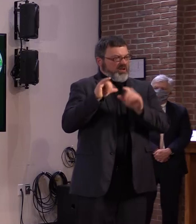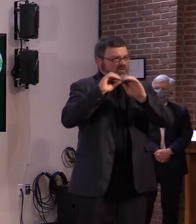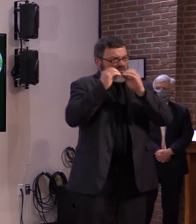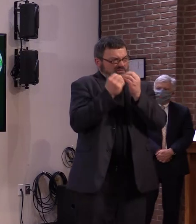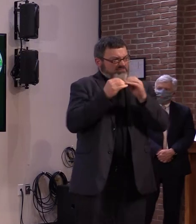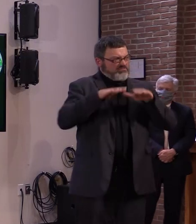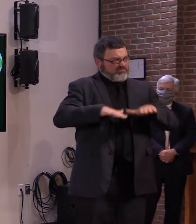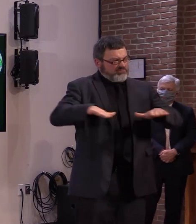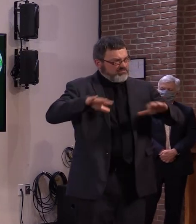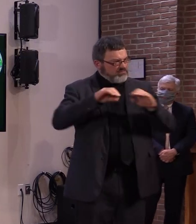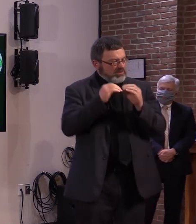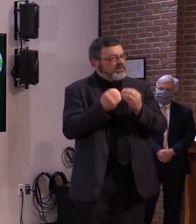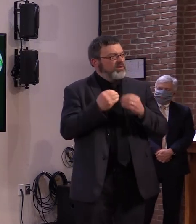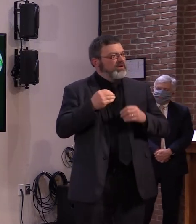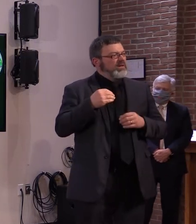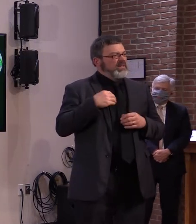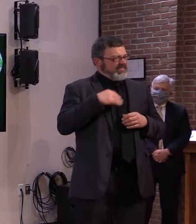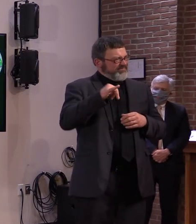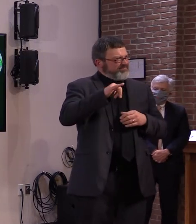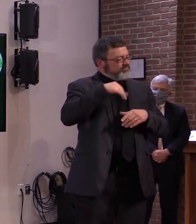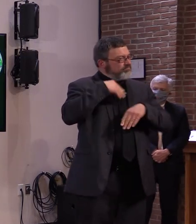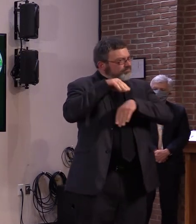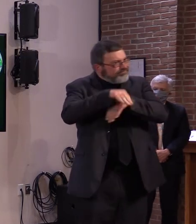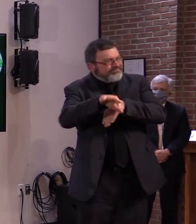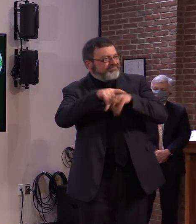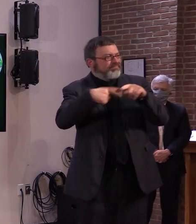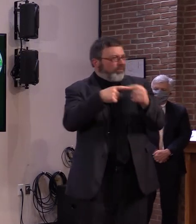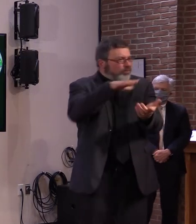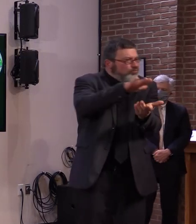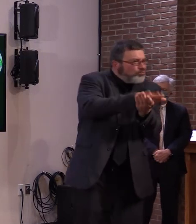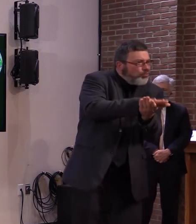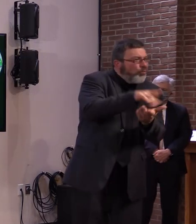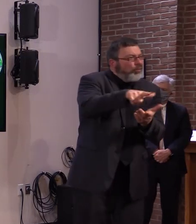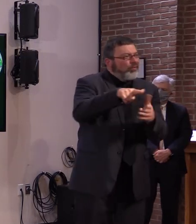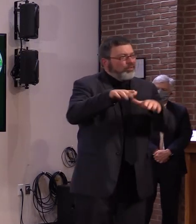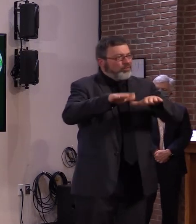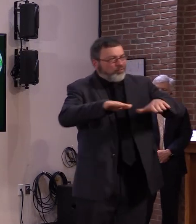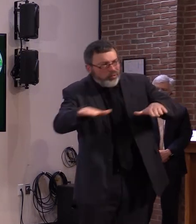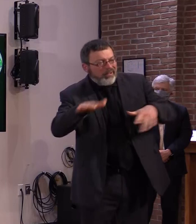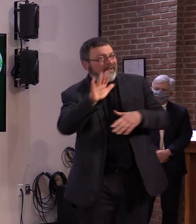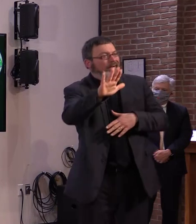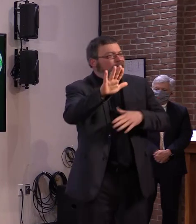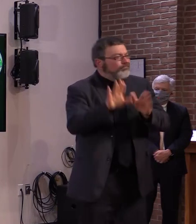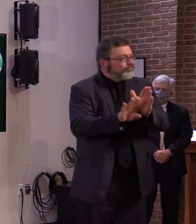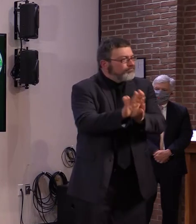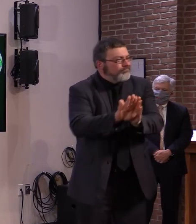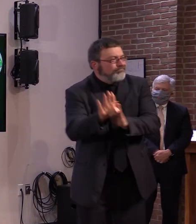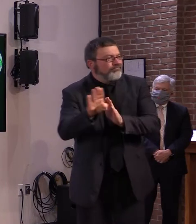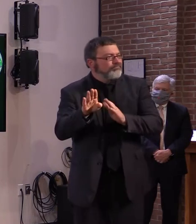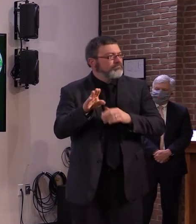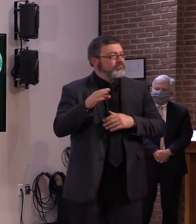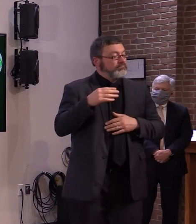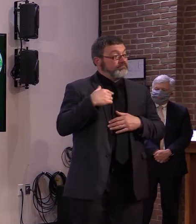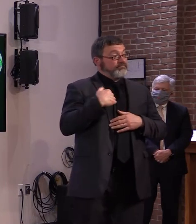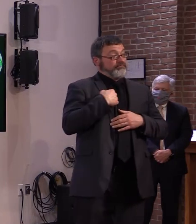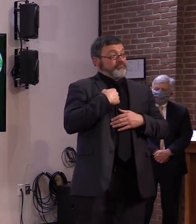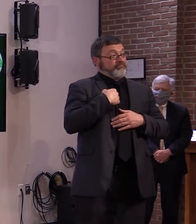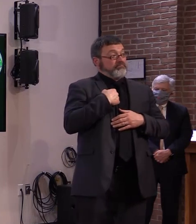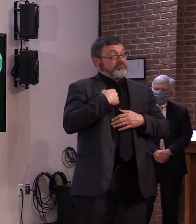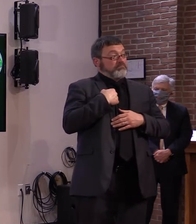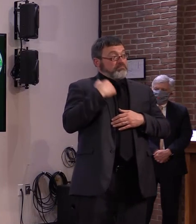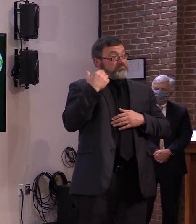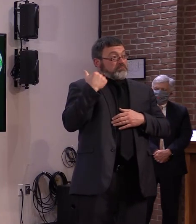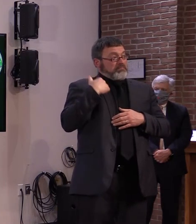of in-person learning for children's academic, social, and developmental needs, and why we believed, given Vermont's very